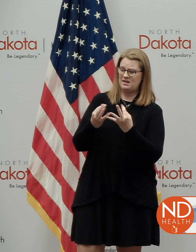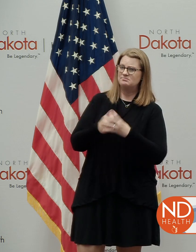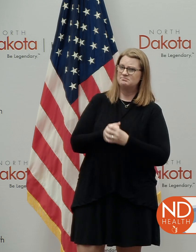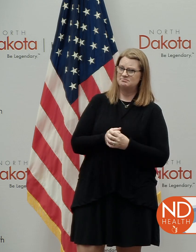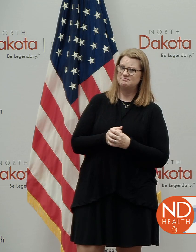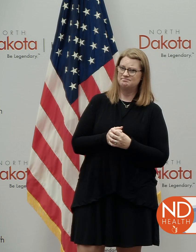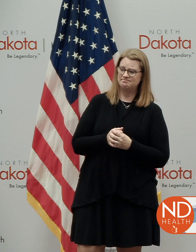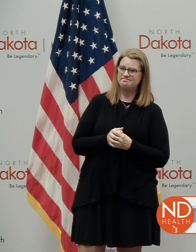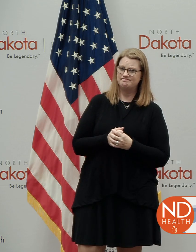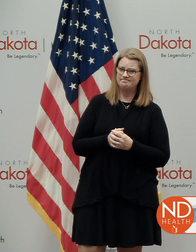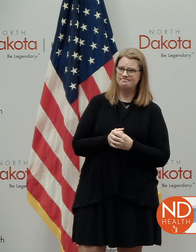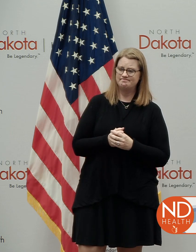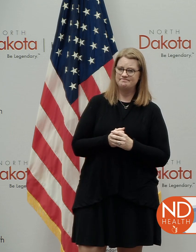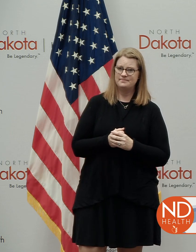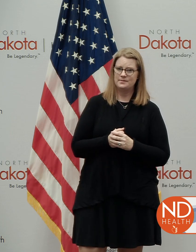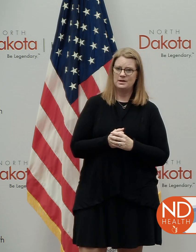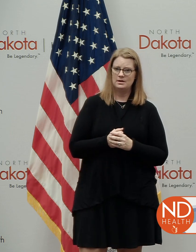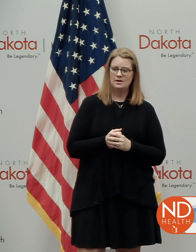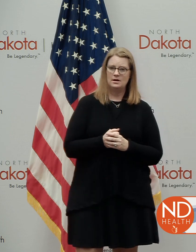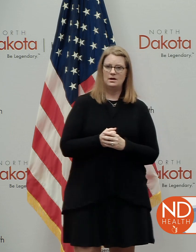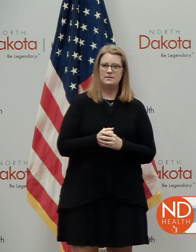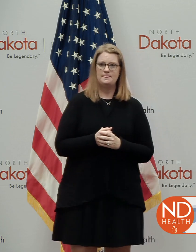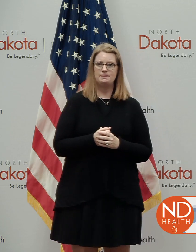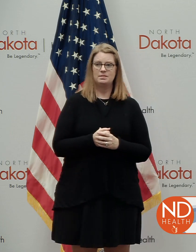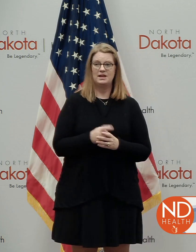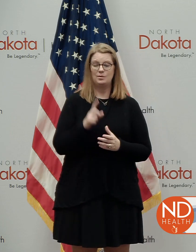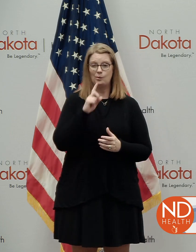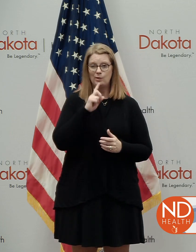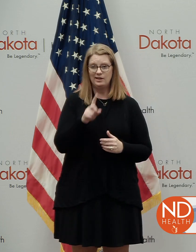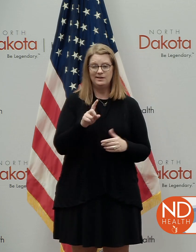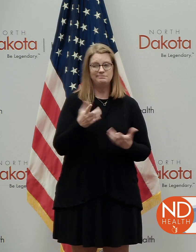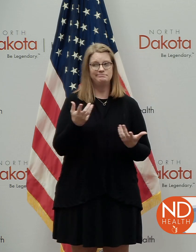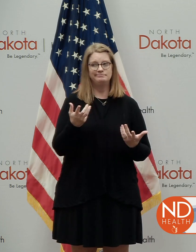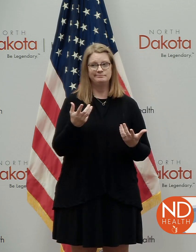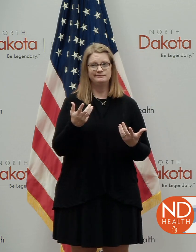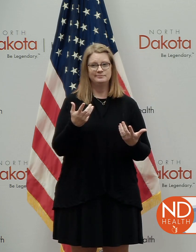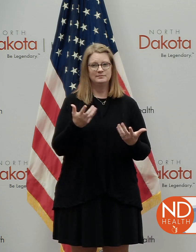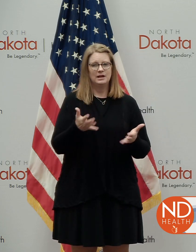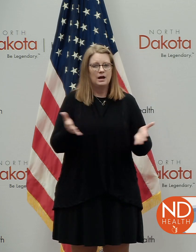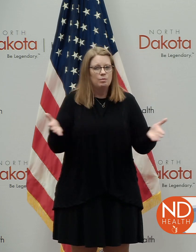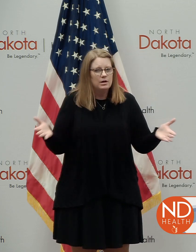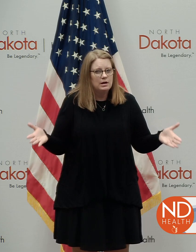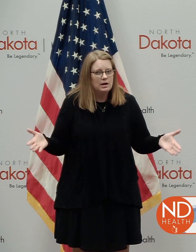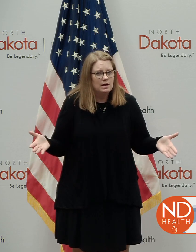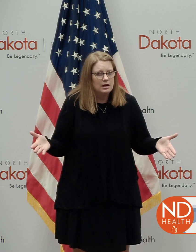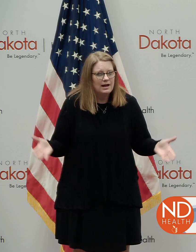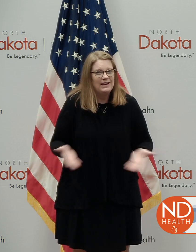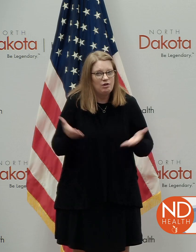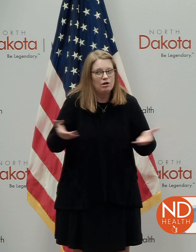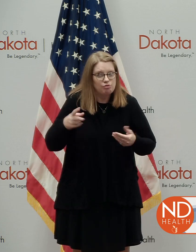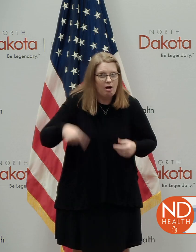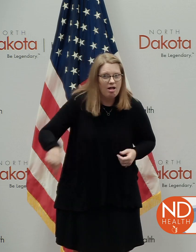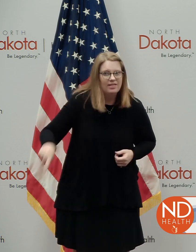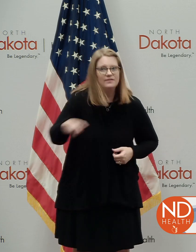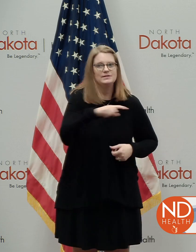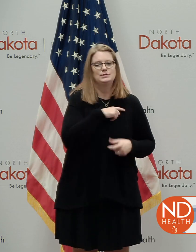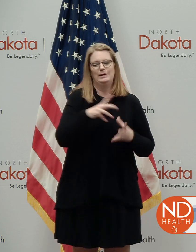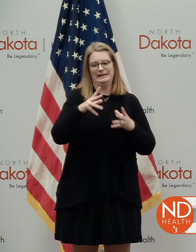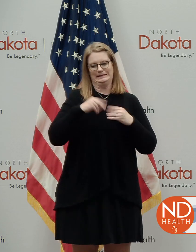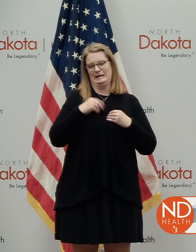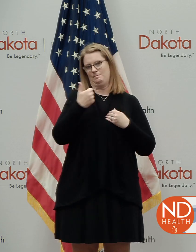and so I think it behooves all of us to practice all personal